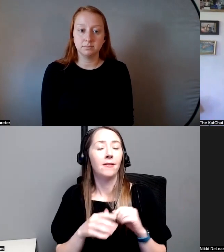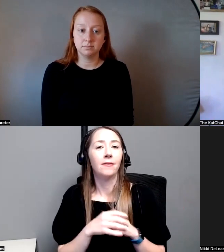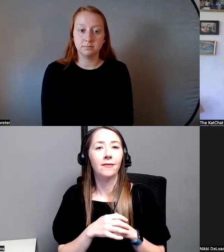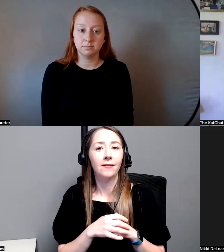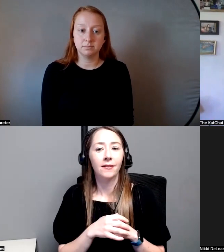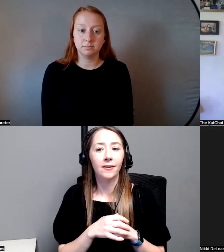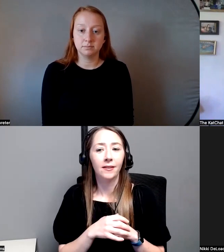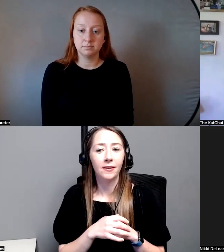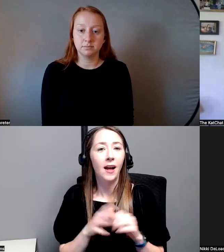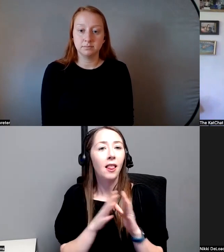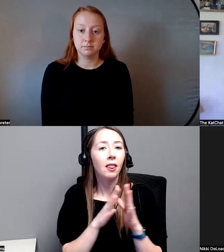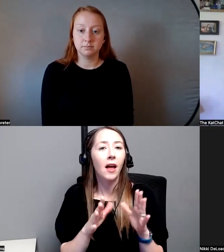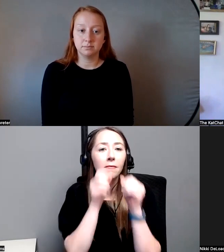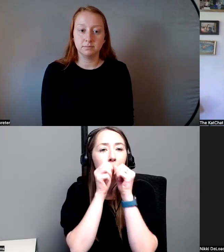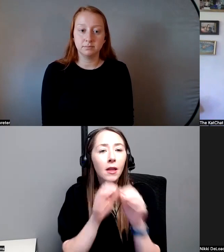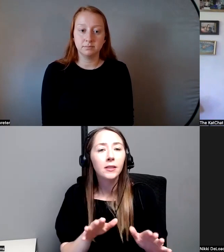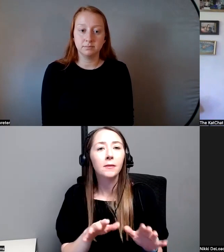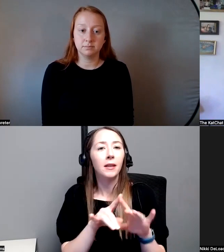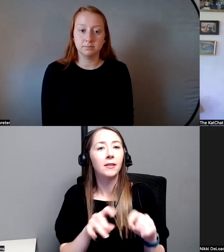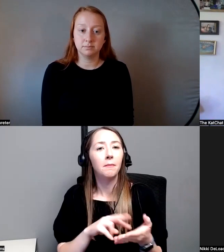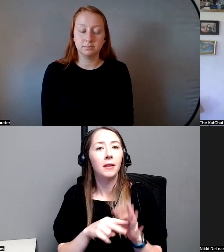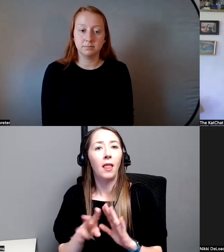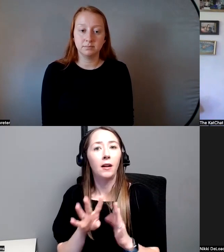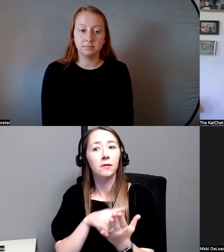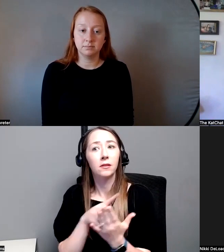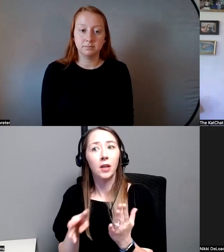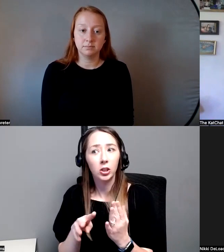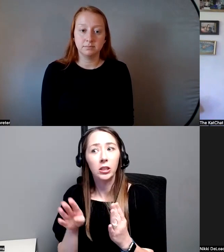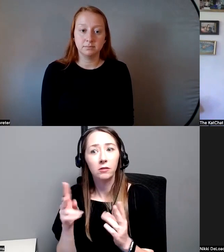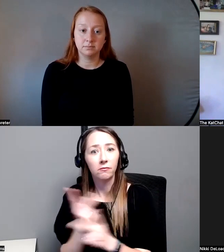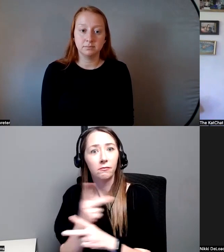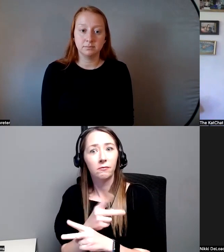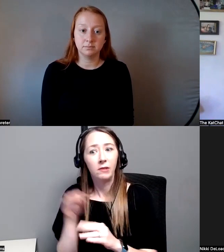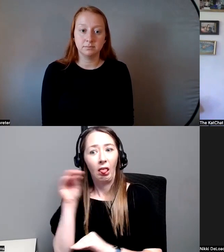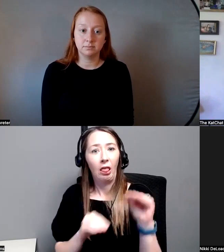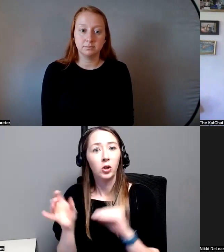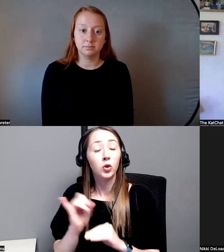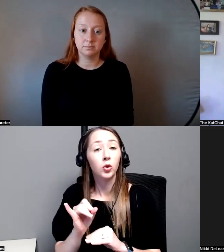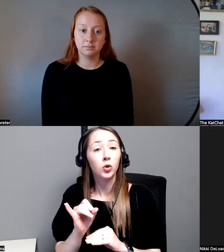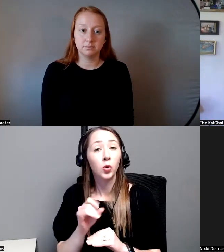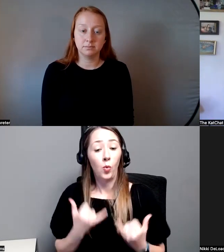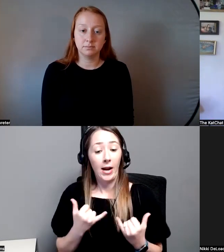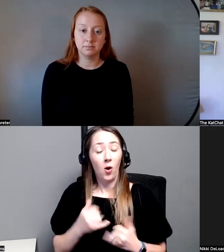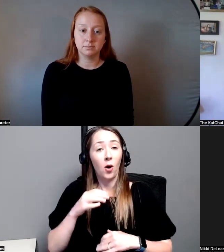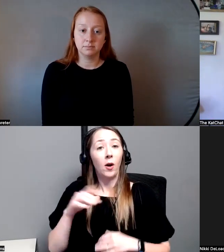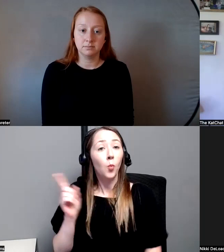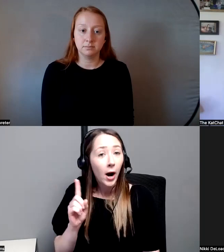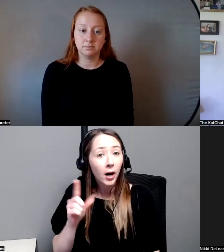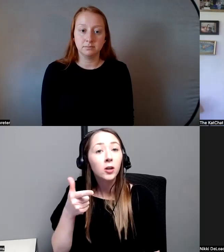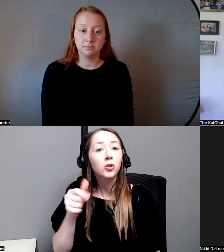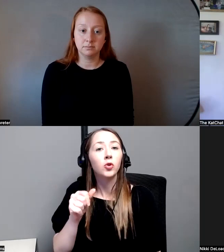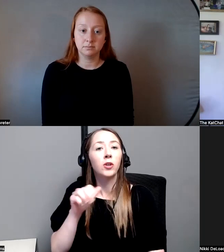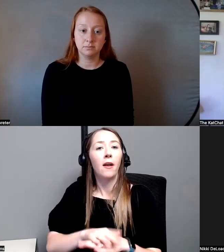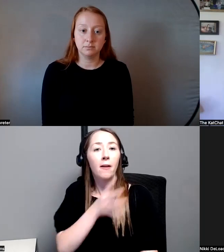A lot of blessings, but yes, a lot of scheduling stuff. I'm actually in Georgia on the farm visiting my